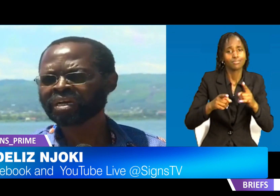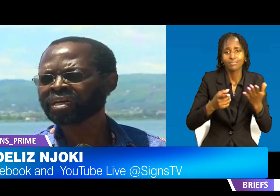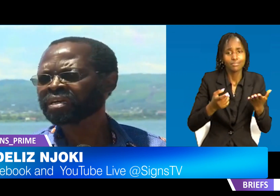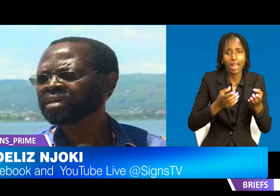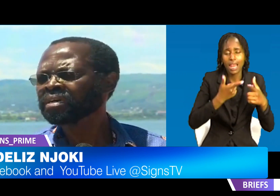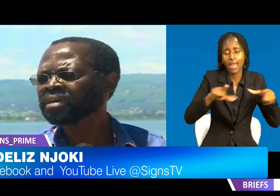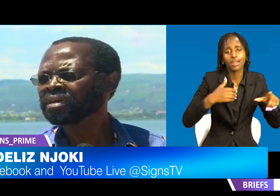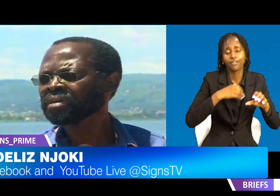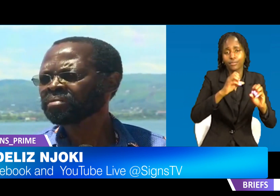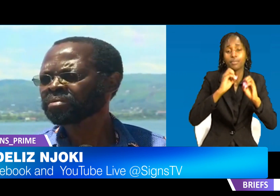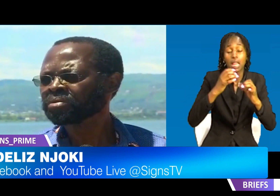ekar